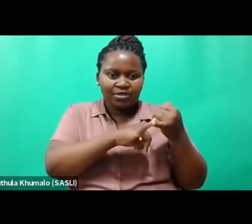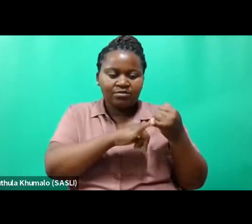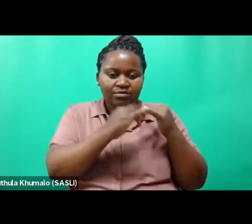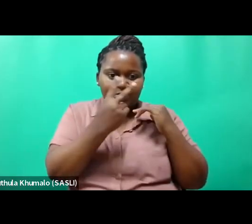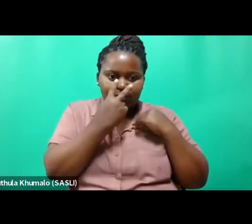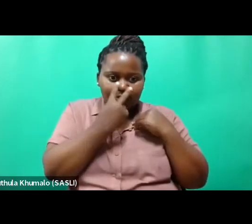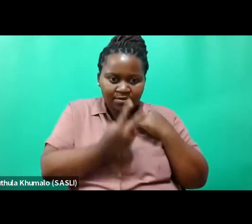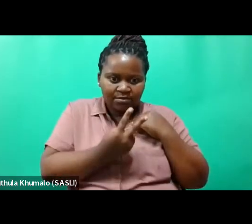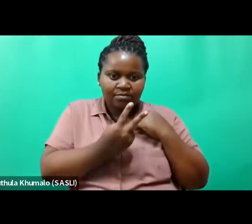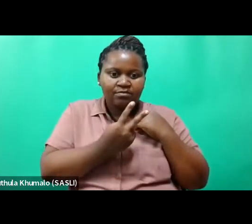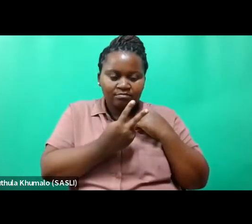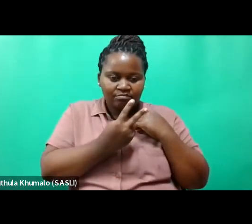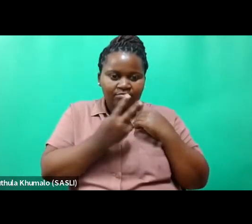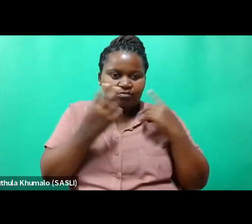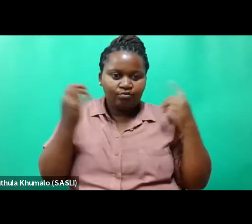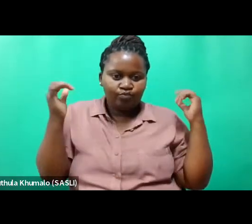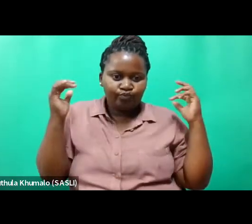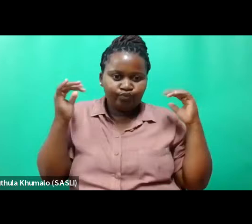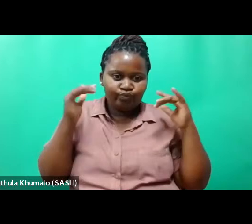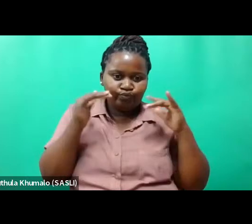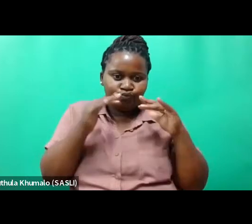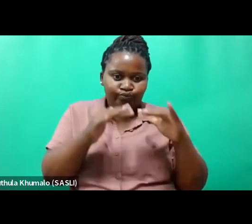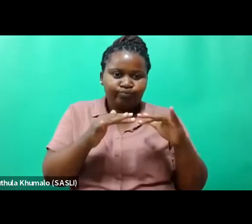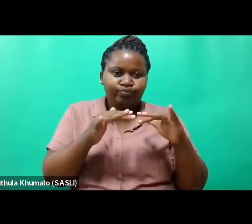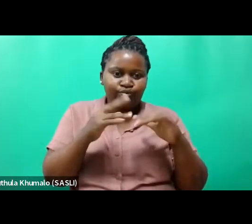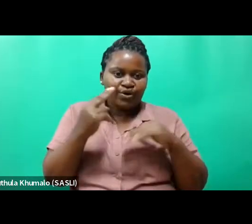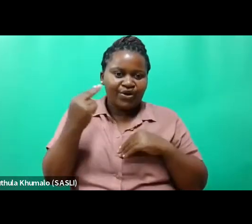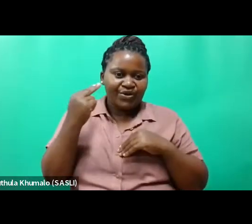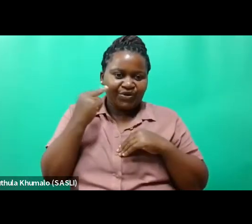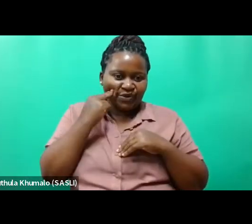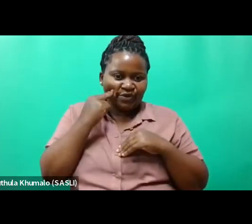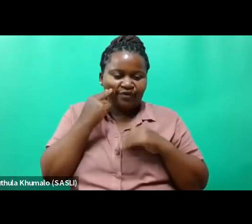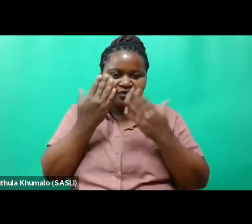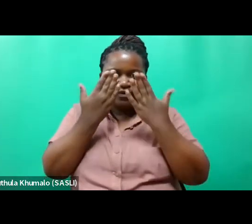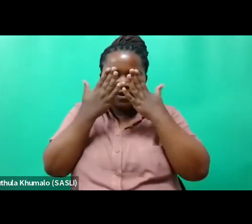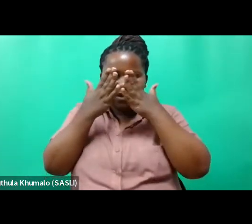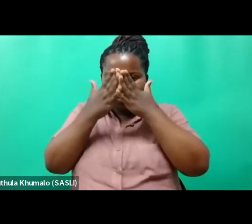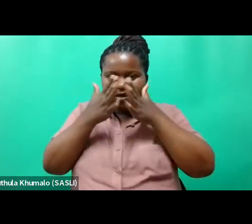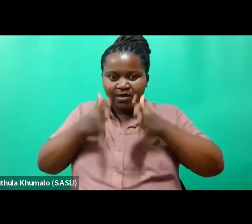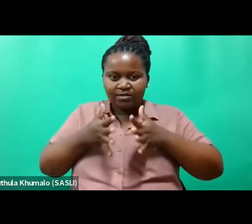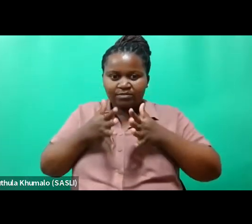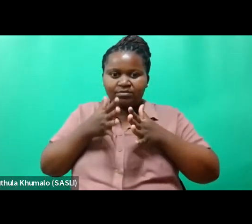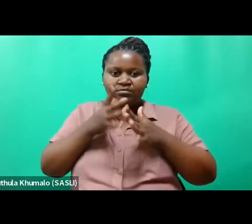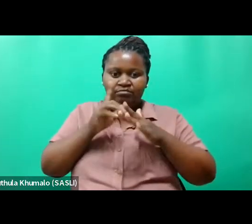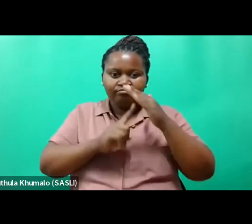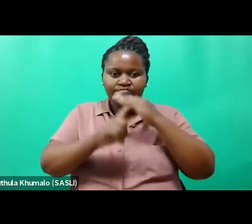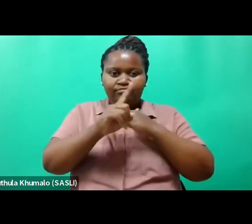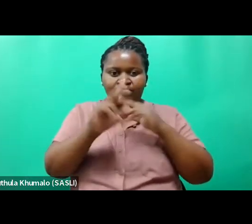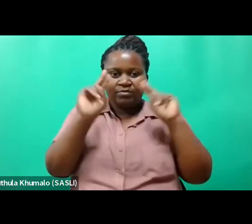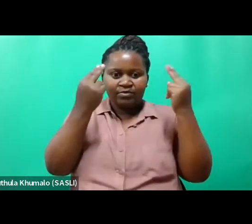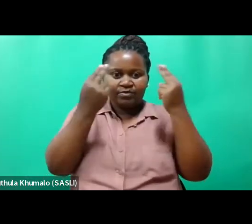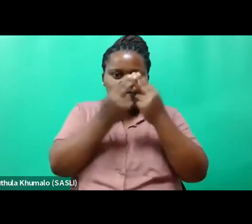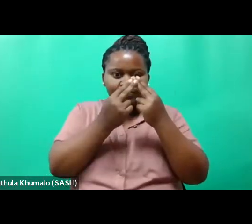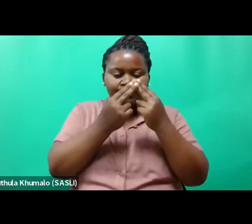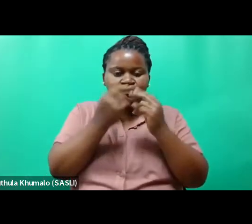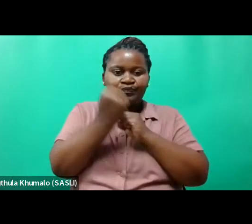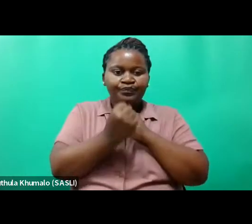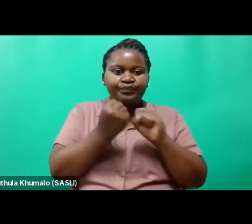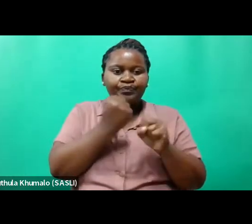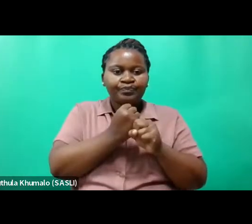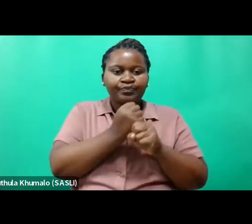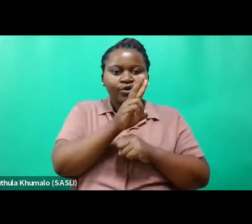an influx of deaf learners into higher education institutes. In 2020, at the time of